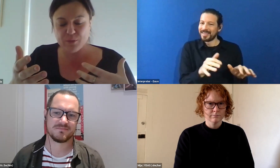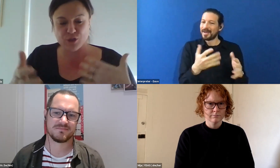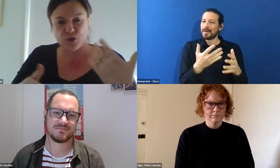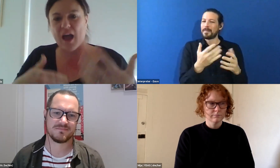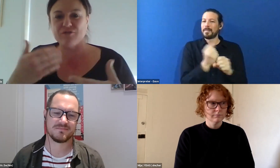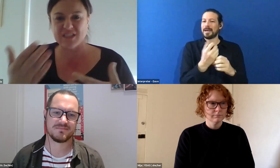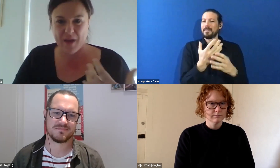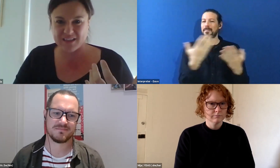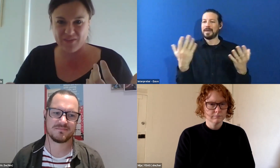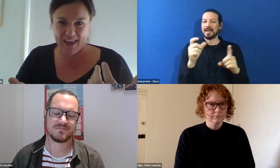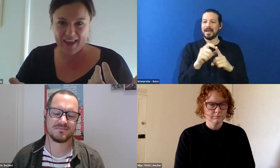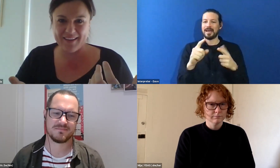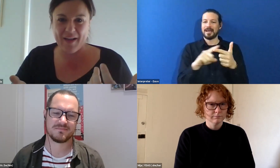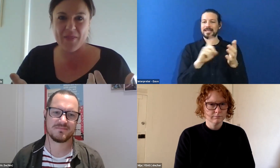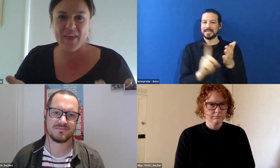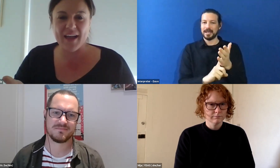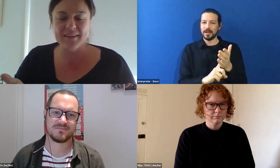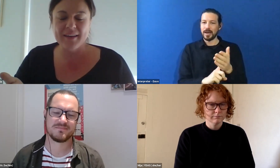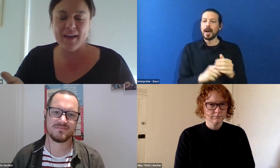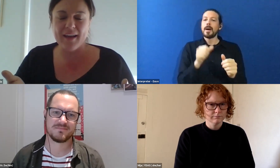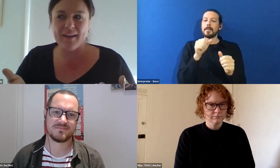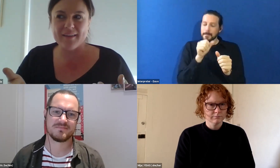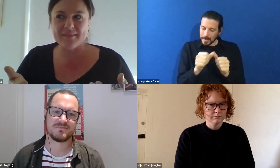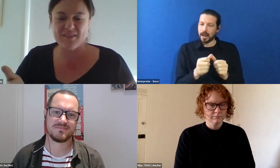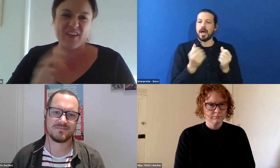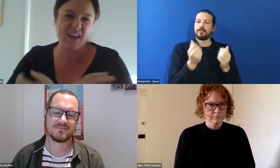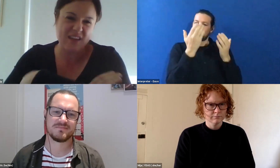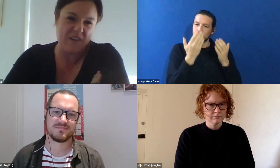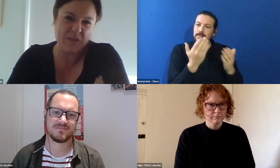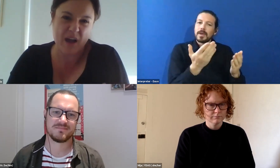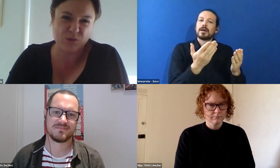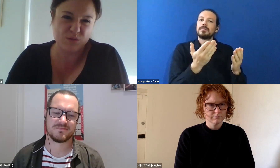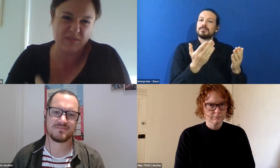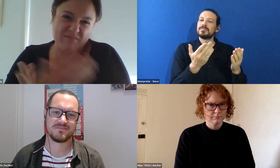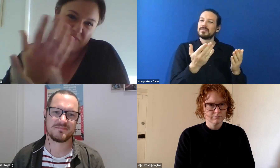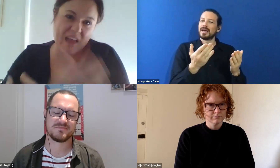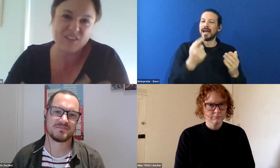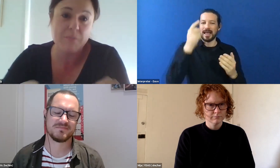are able to do that respectfully, then I think that's half the